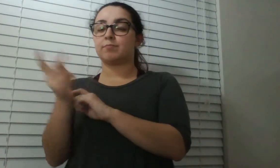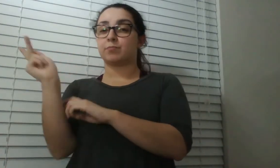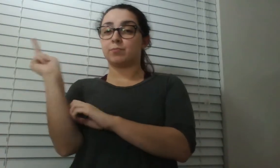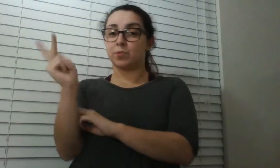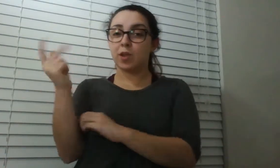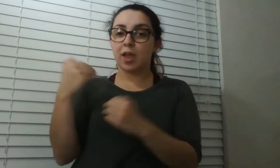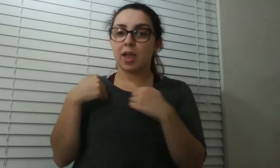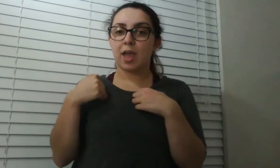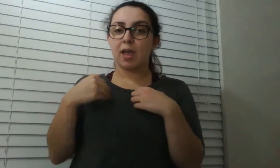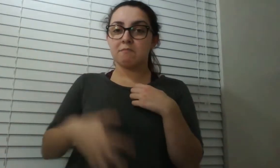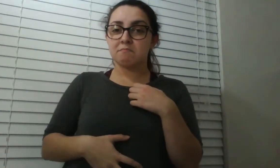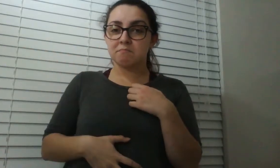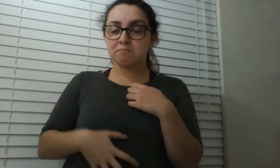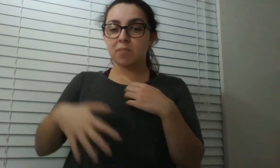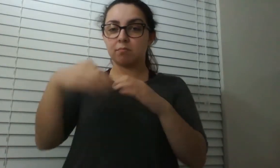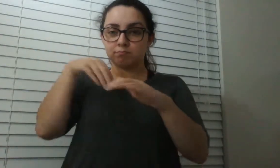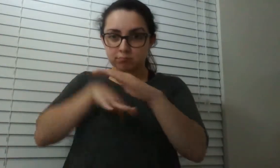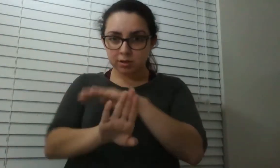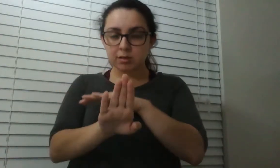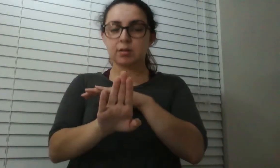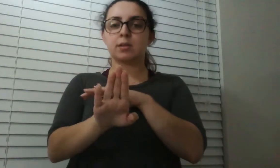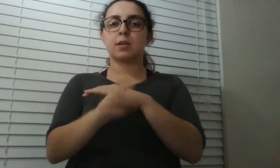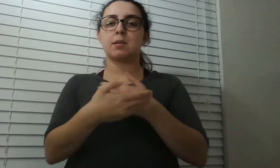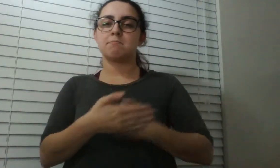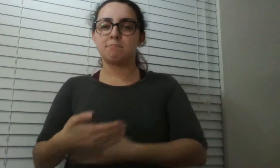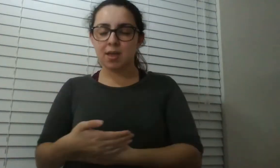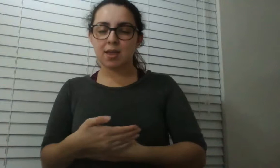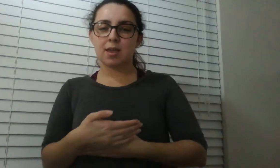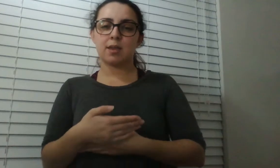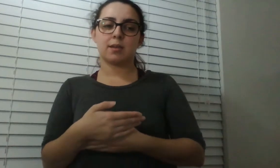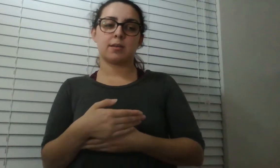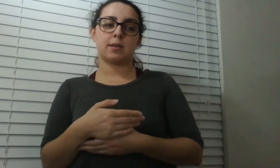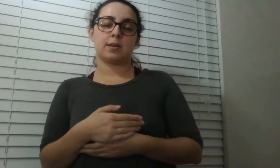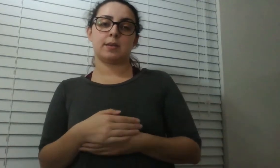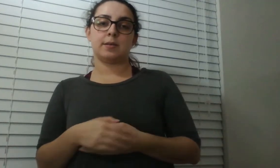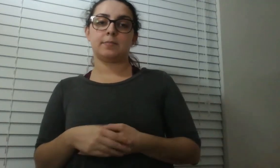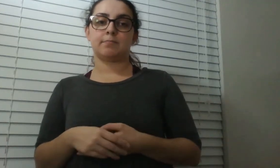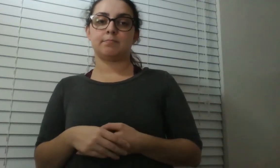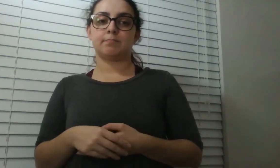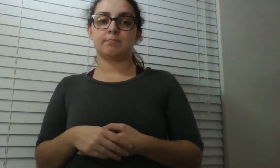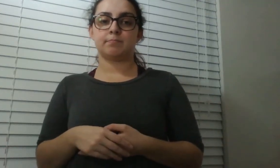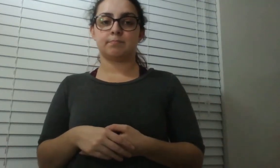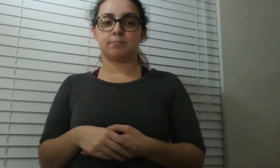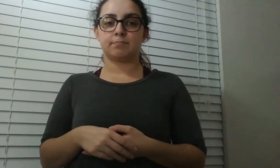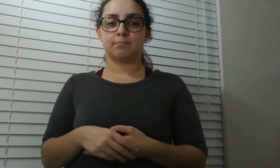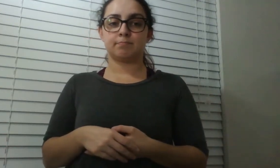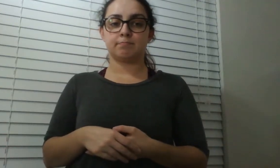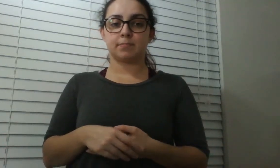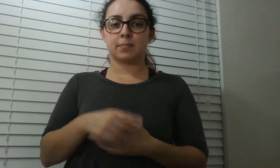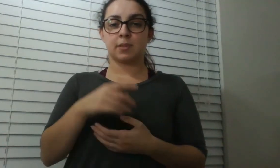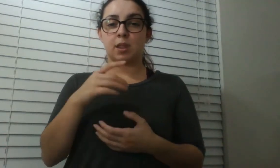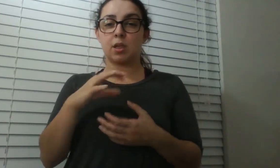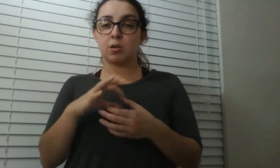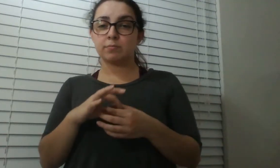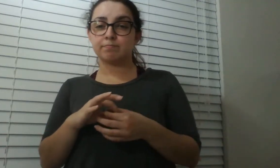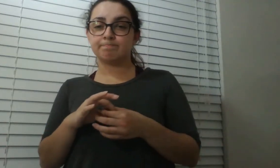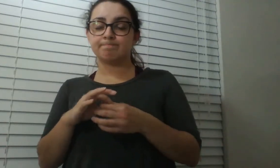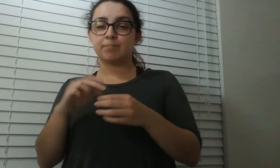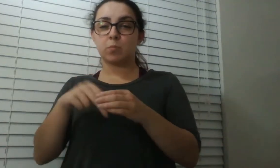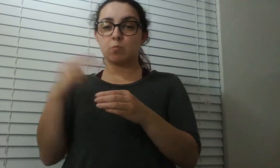writer. He writes a book, becomes a bestseller. I quit the business and got divorced. And everything changed.